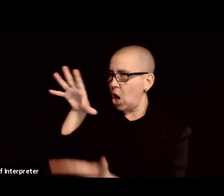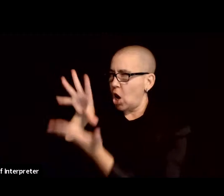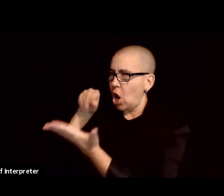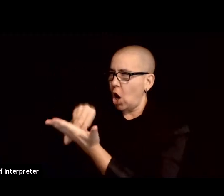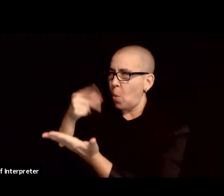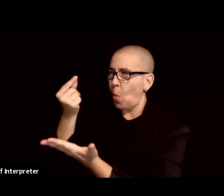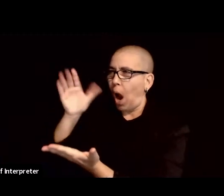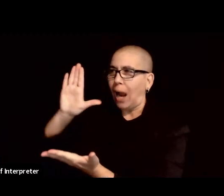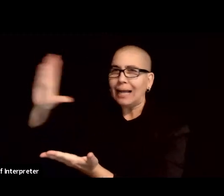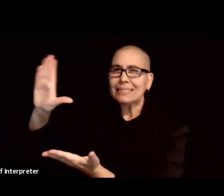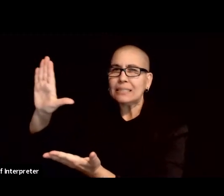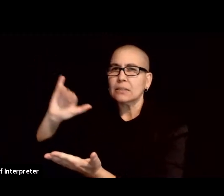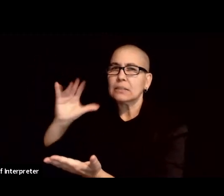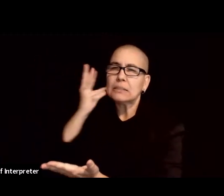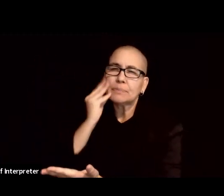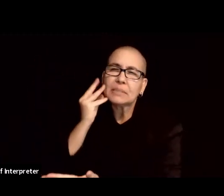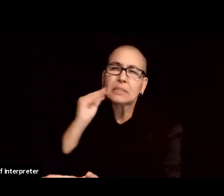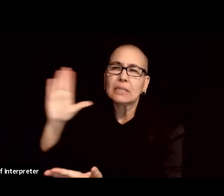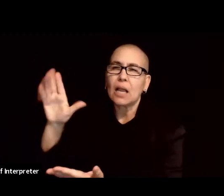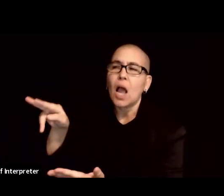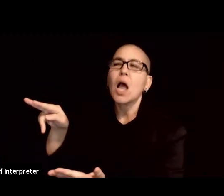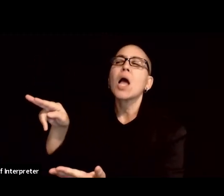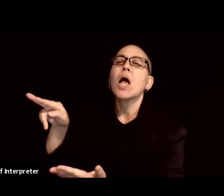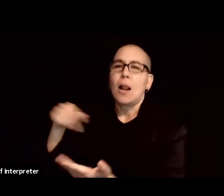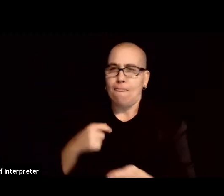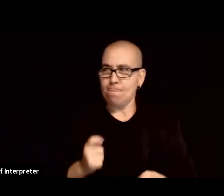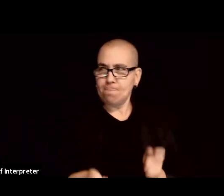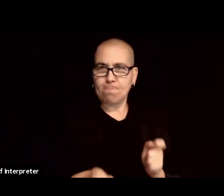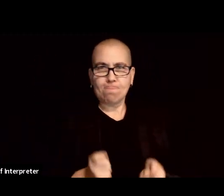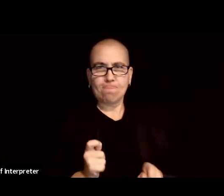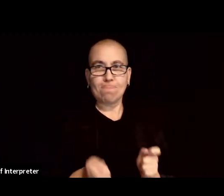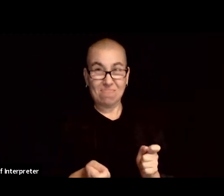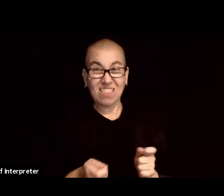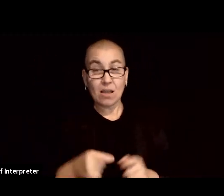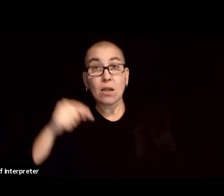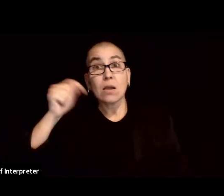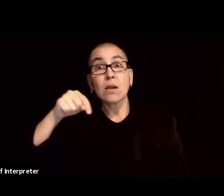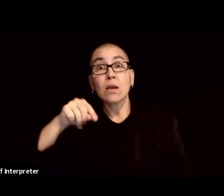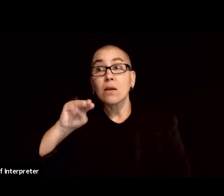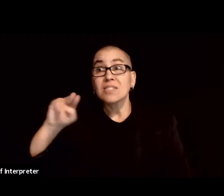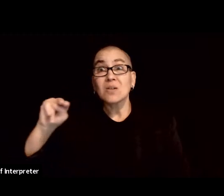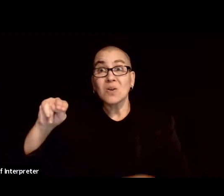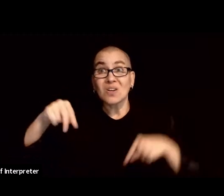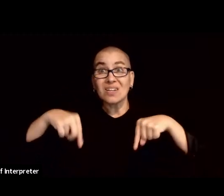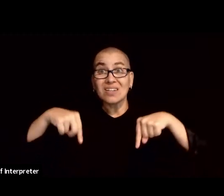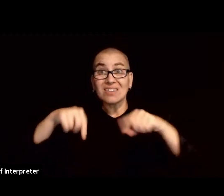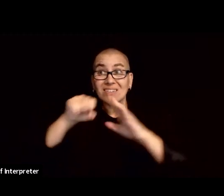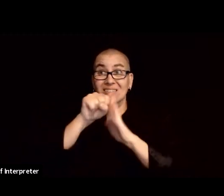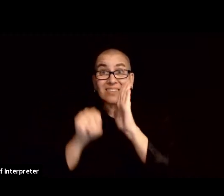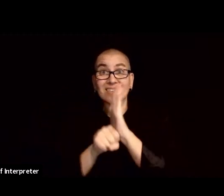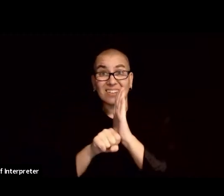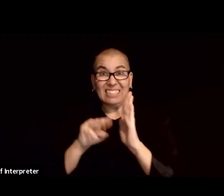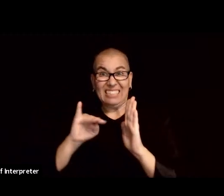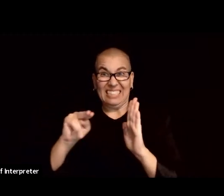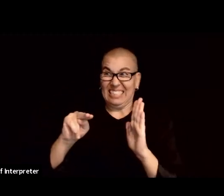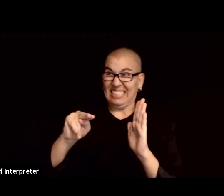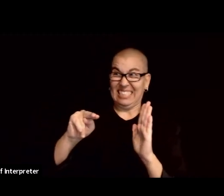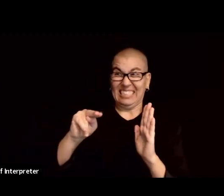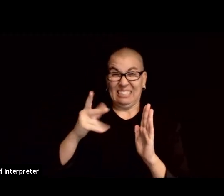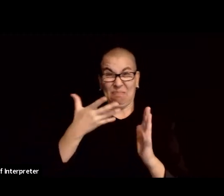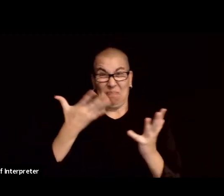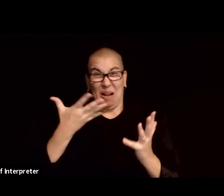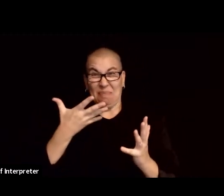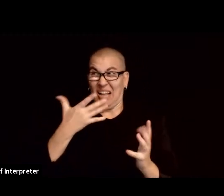in Minnesota, and it won't take too much to have us exactly the same place that our neighbors in Wisconsin are.